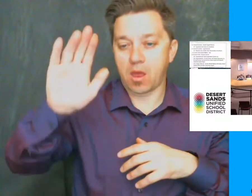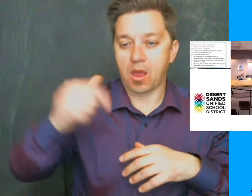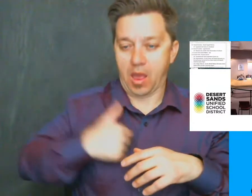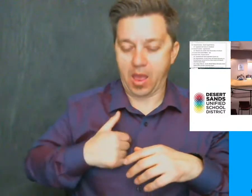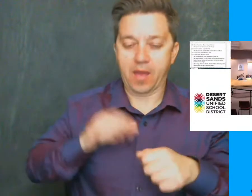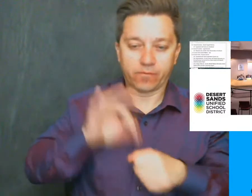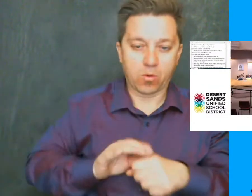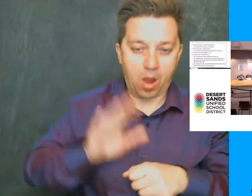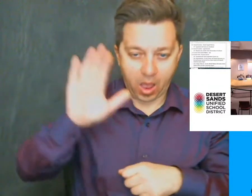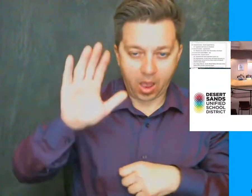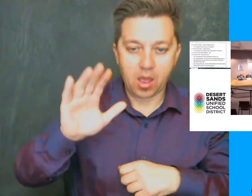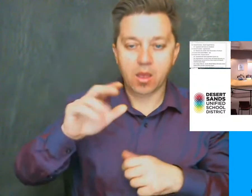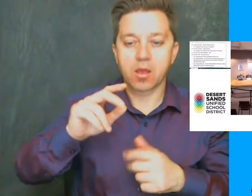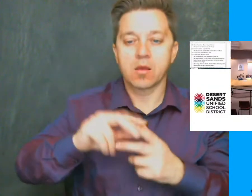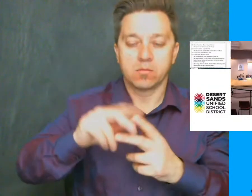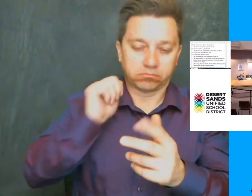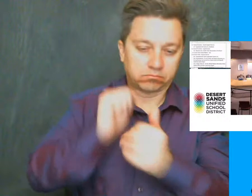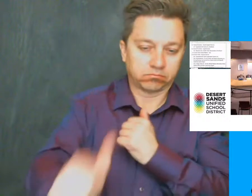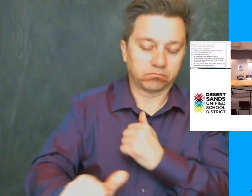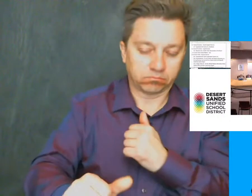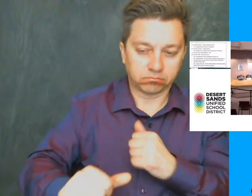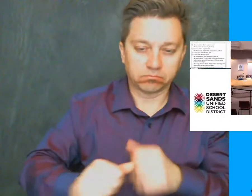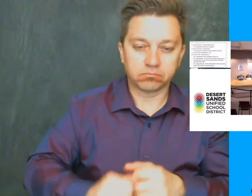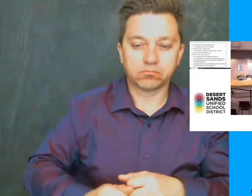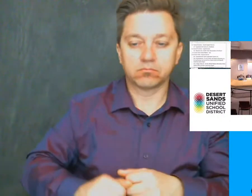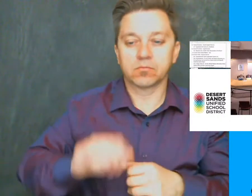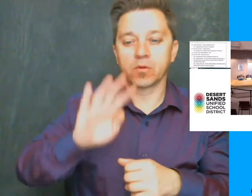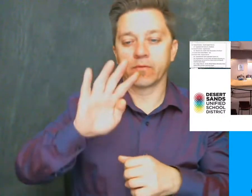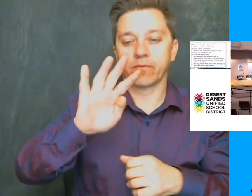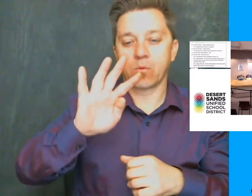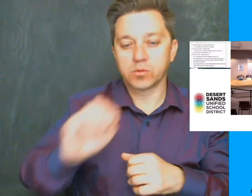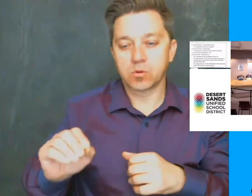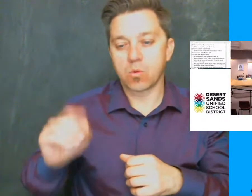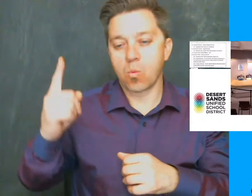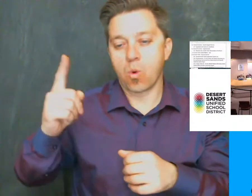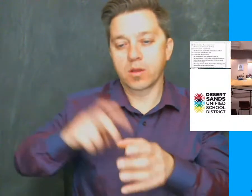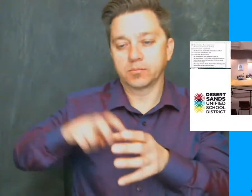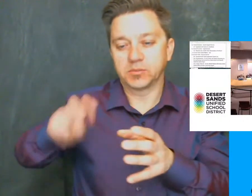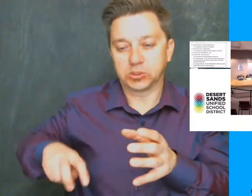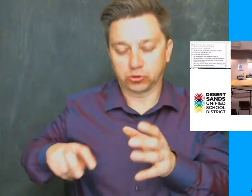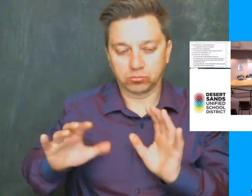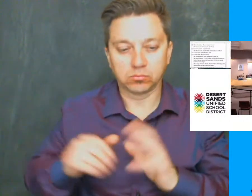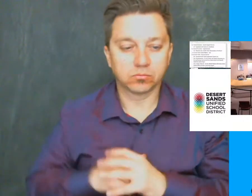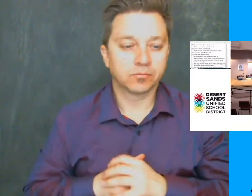aye. This motion carries 4-0 and one abstention.